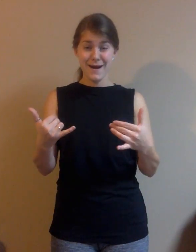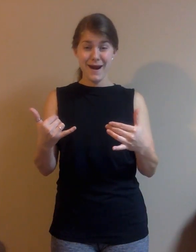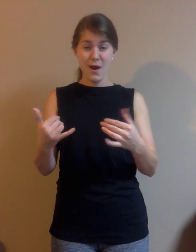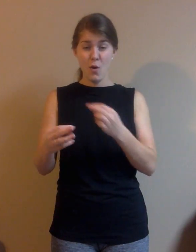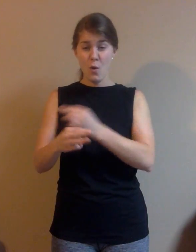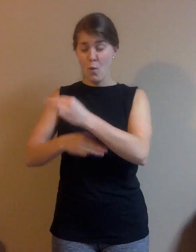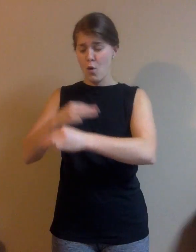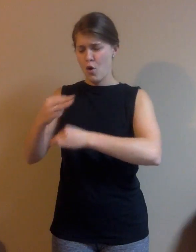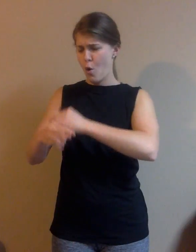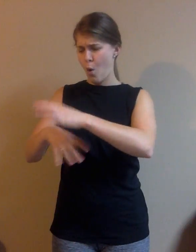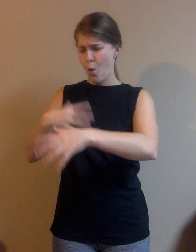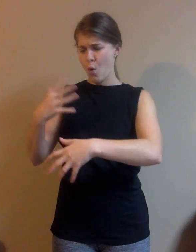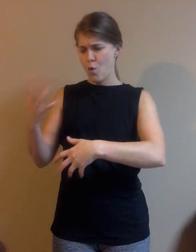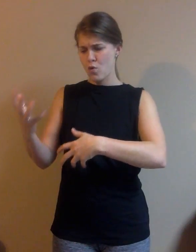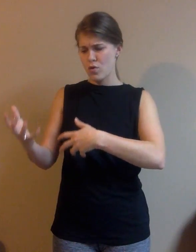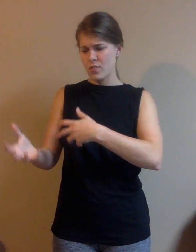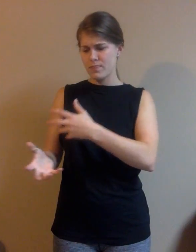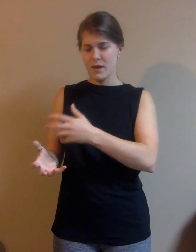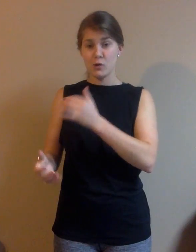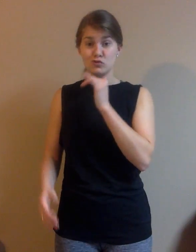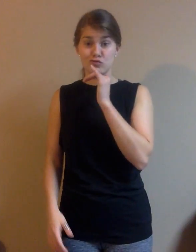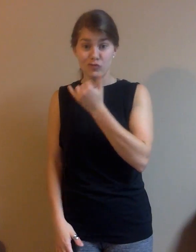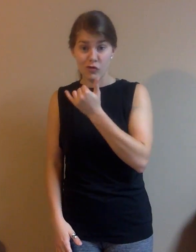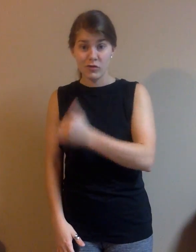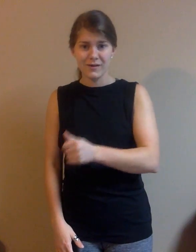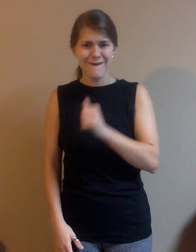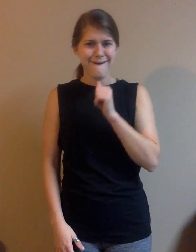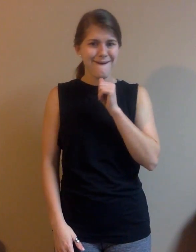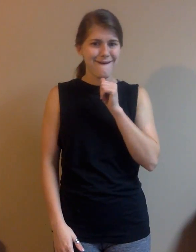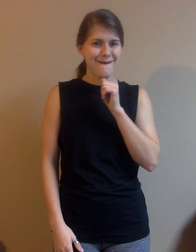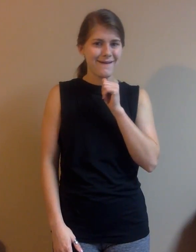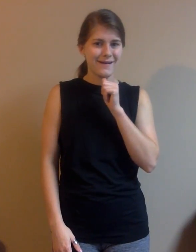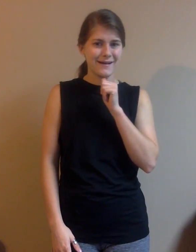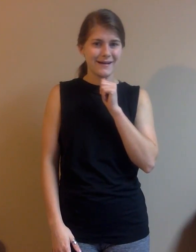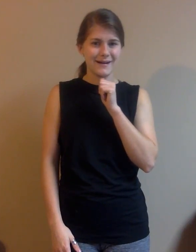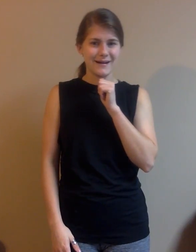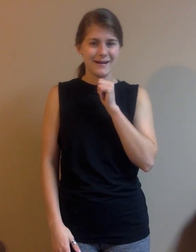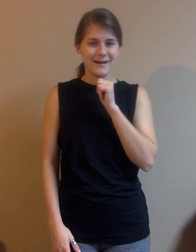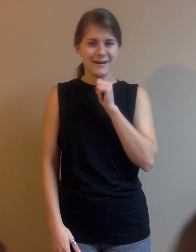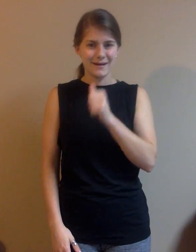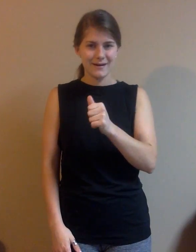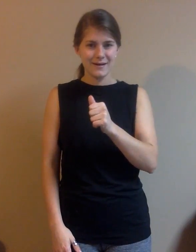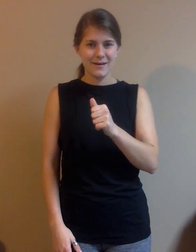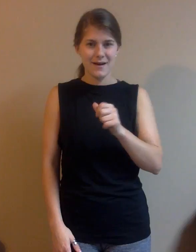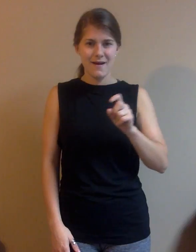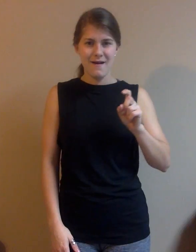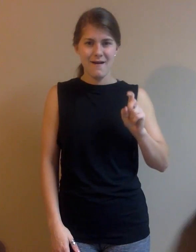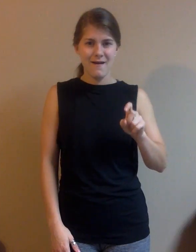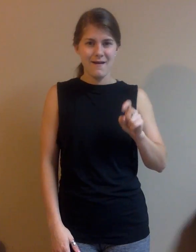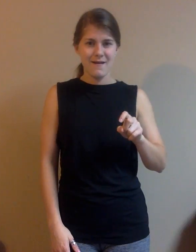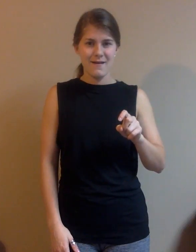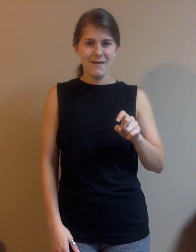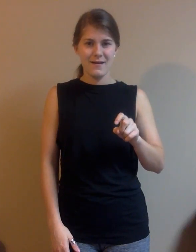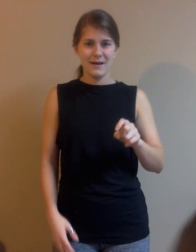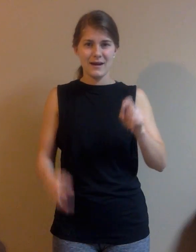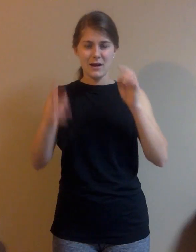the second is academic ability, which has really come to dominate our view of intelligence because the universities designed the system in their image. If you think of it,